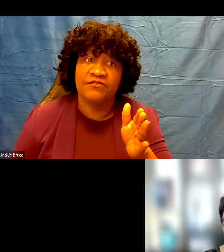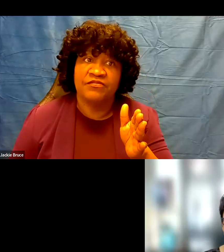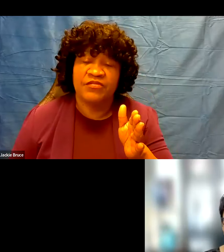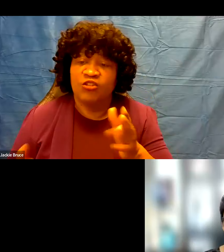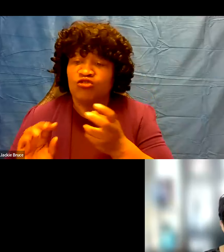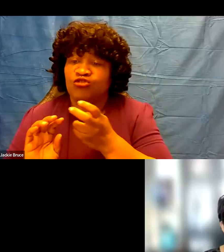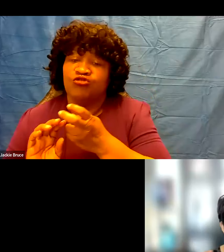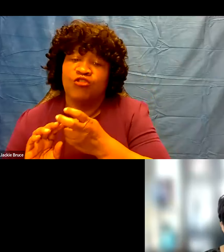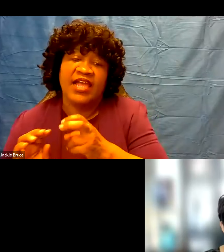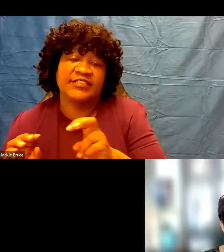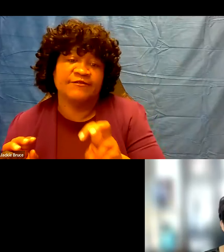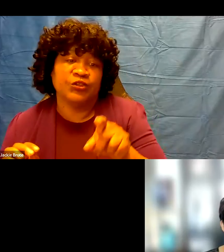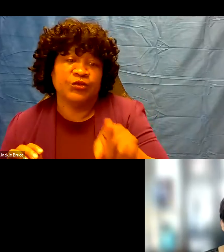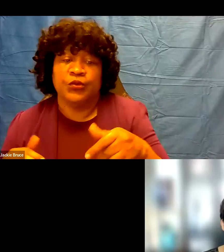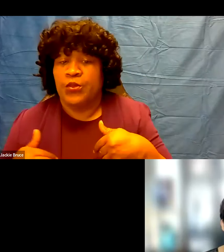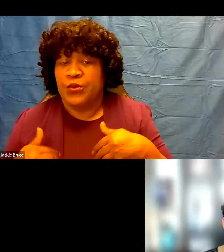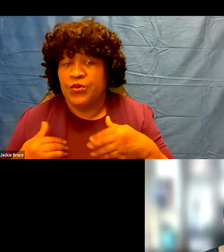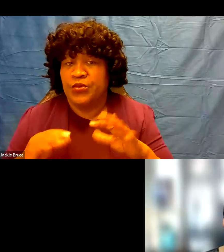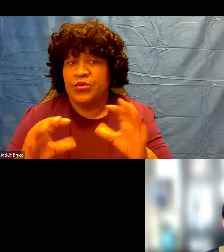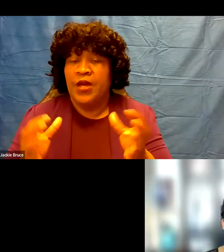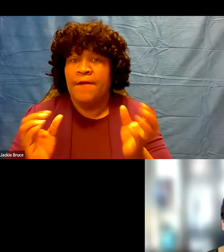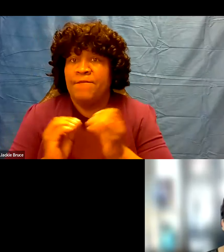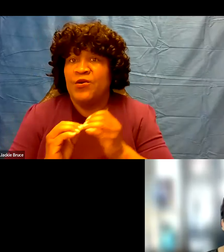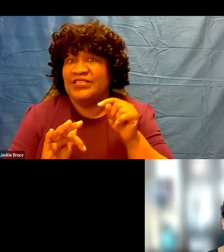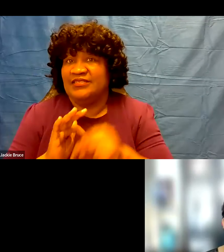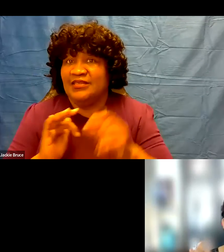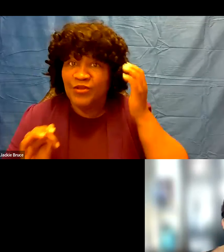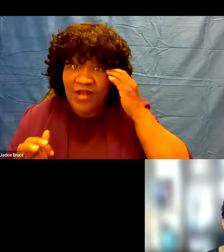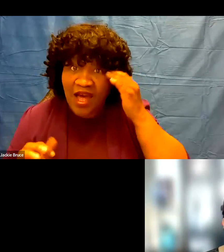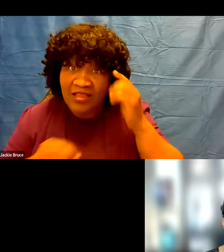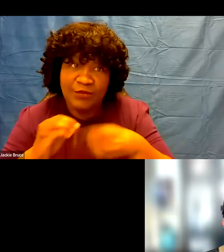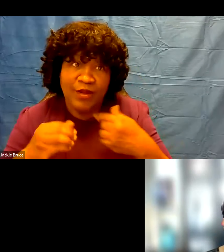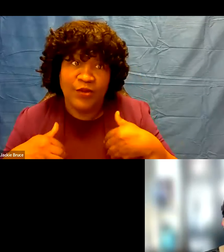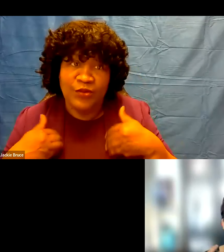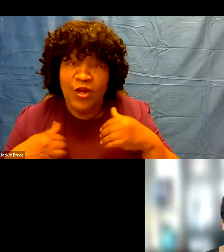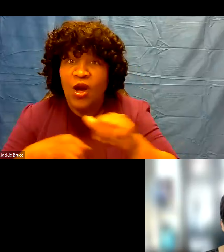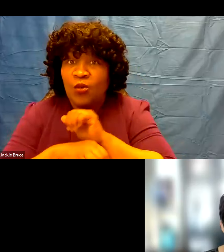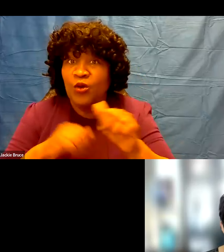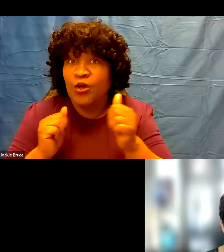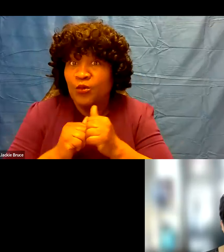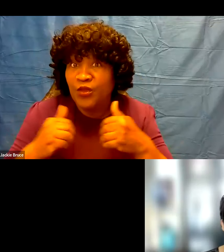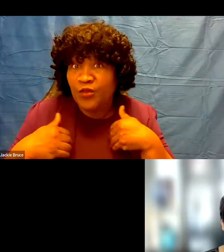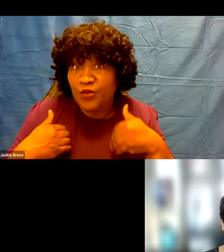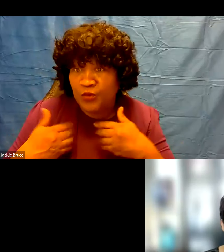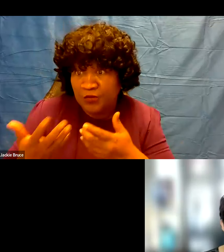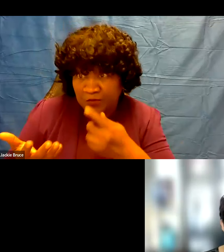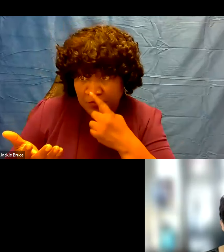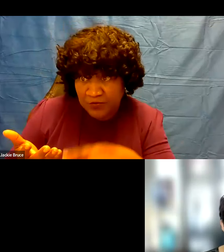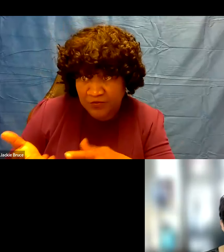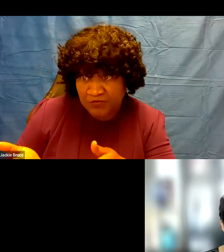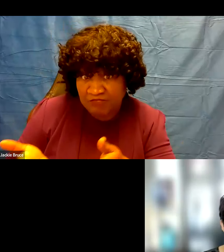you over to that particular, where they have much more deeper knowledge on working with youth